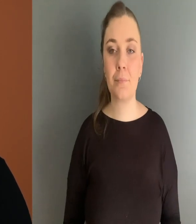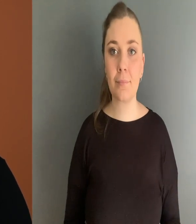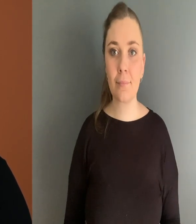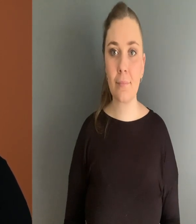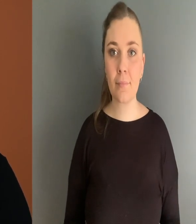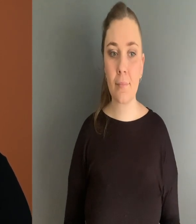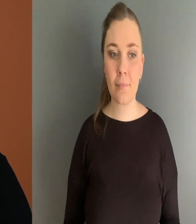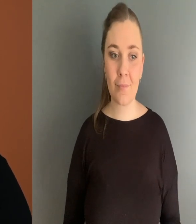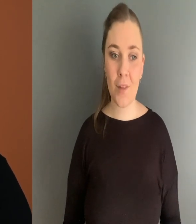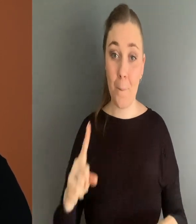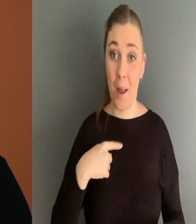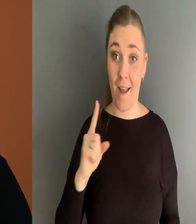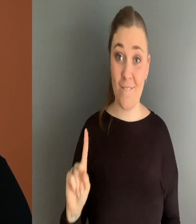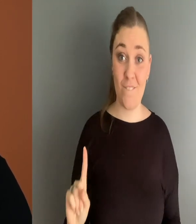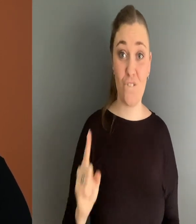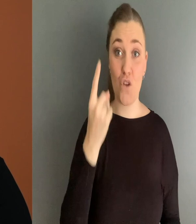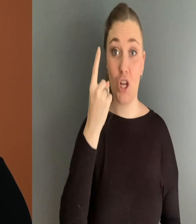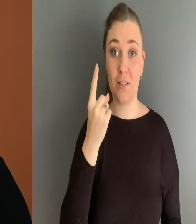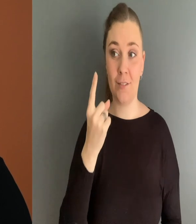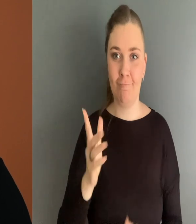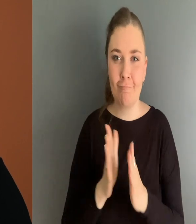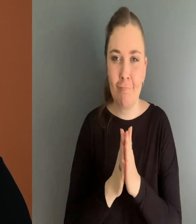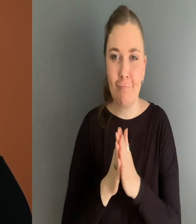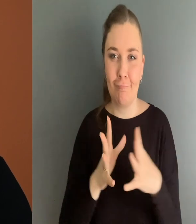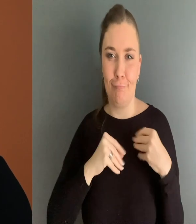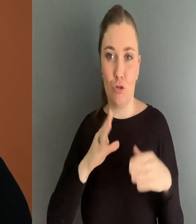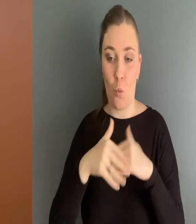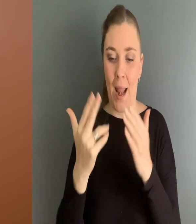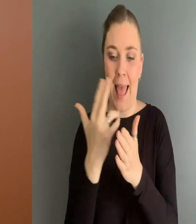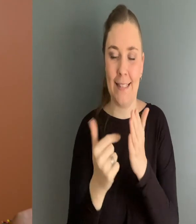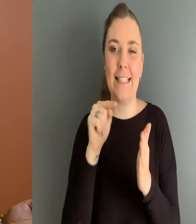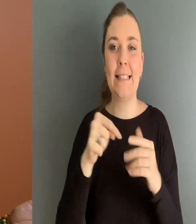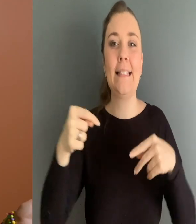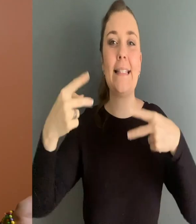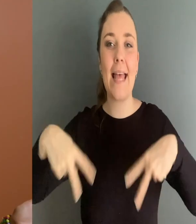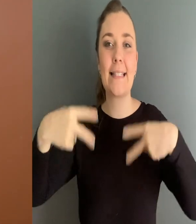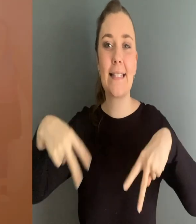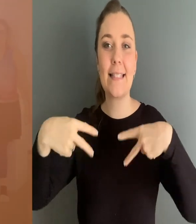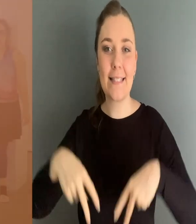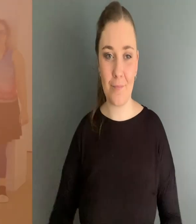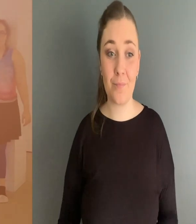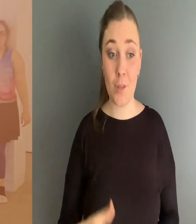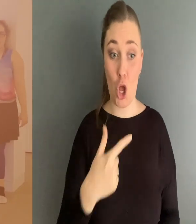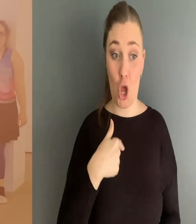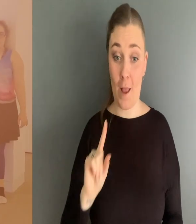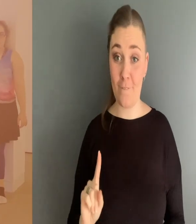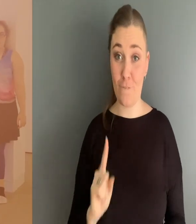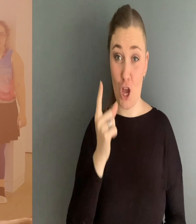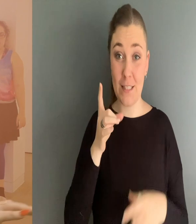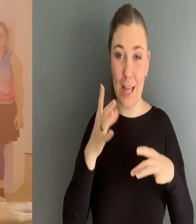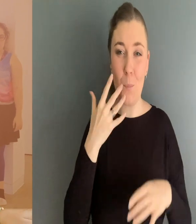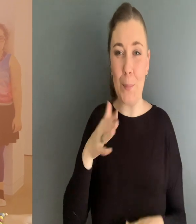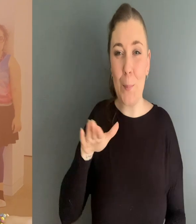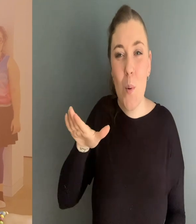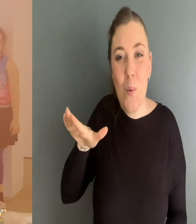my first passion for the arts was dancing and i actually first started when i was